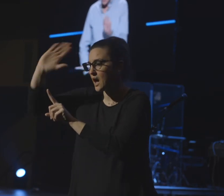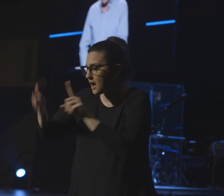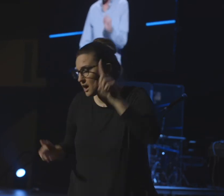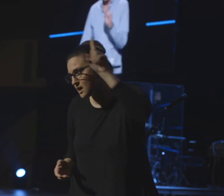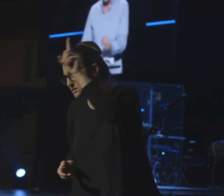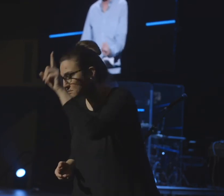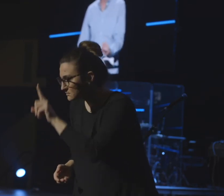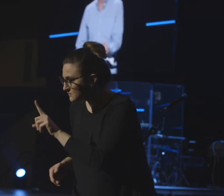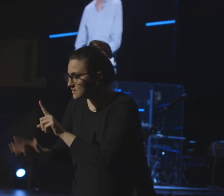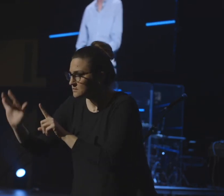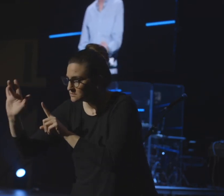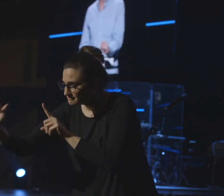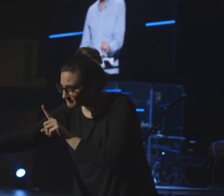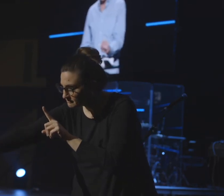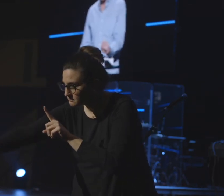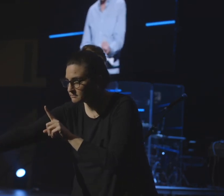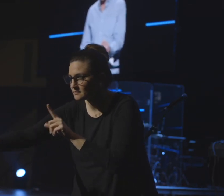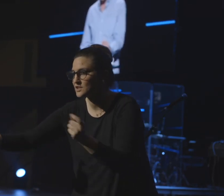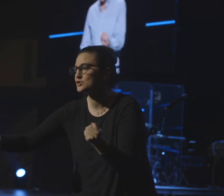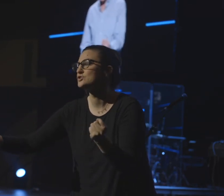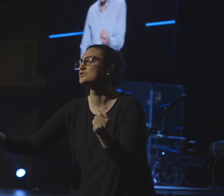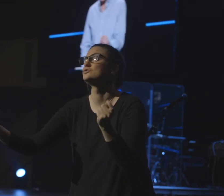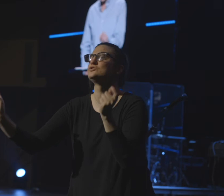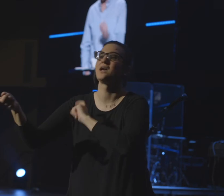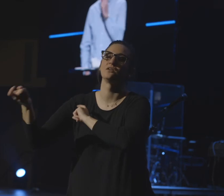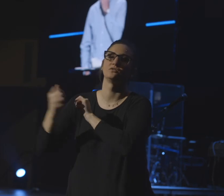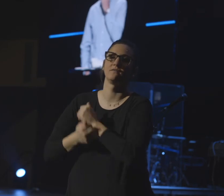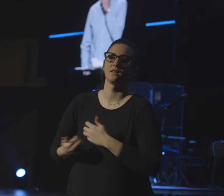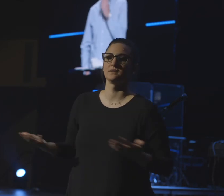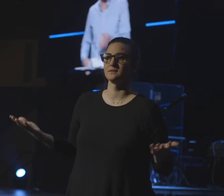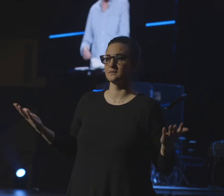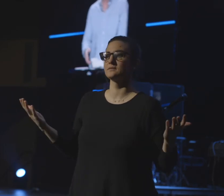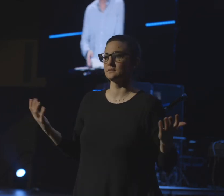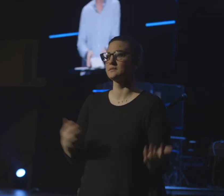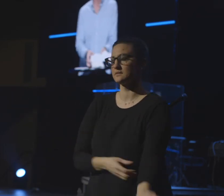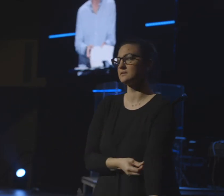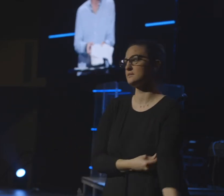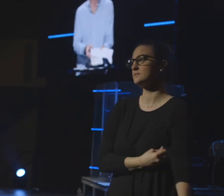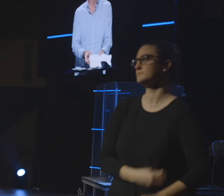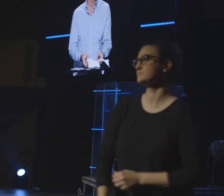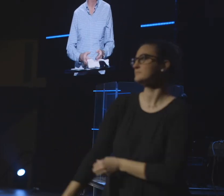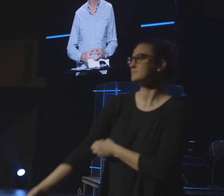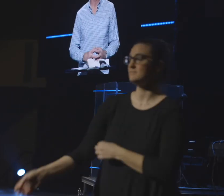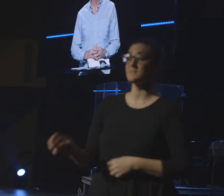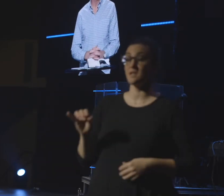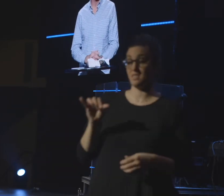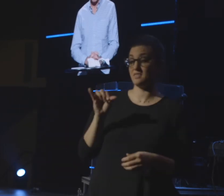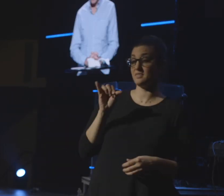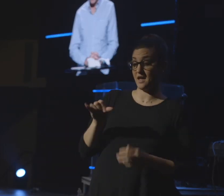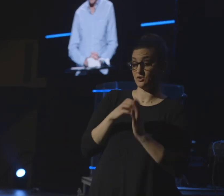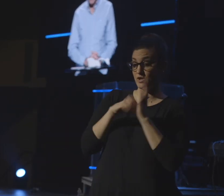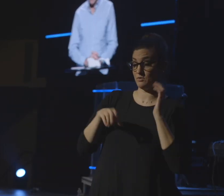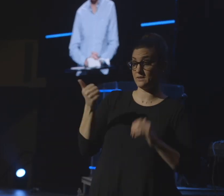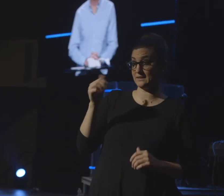In this account, almost done. In this account, I would even say in the whole Bible, but let's just say Genesis